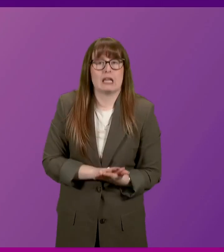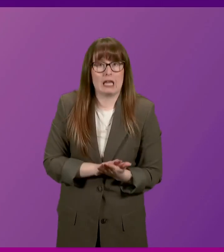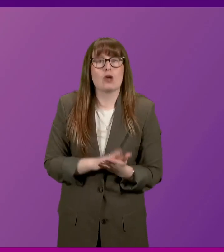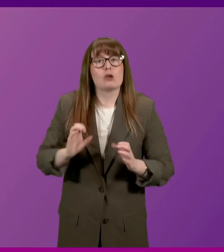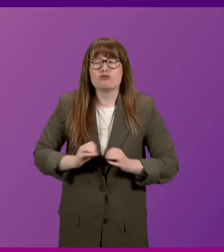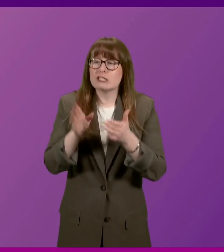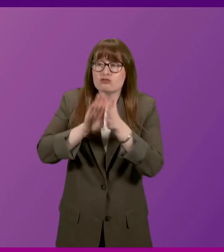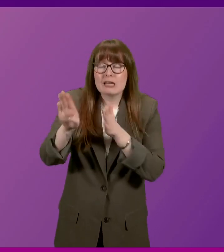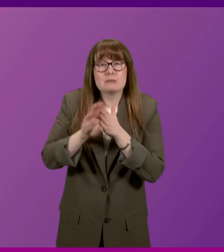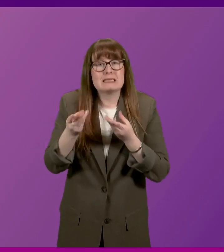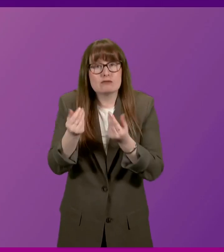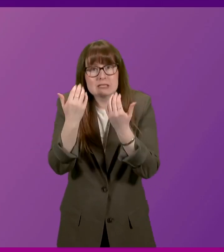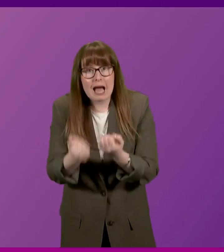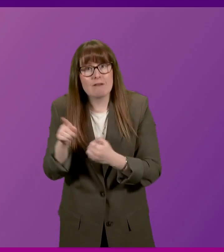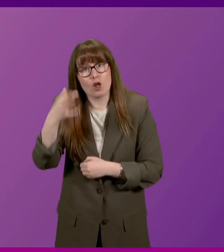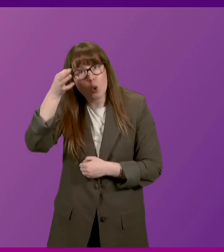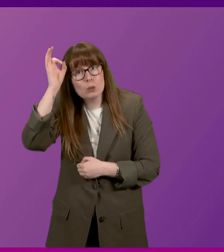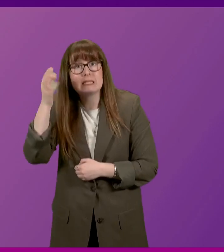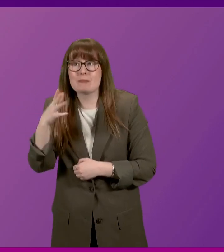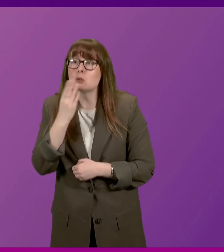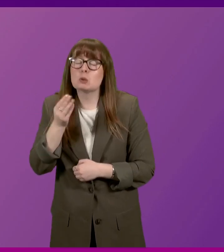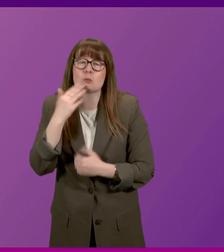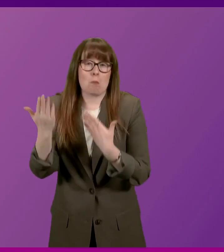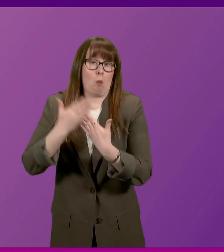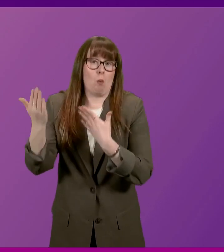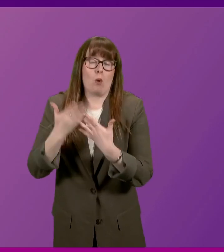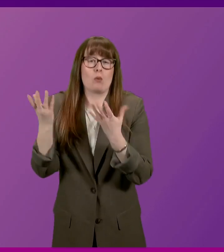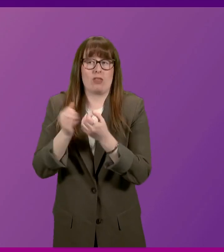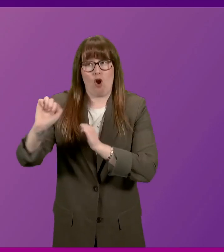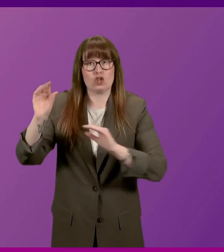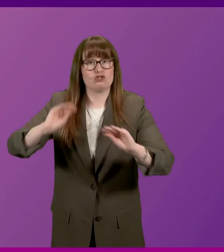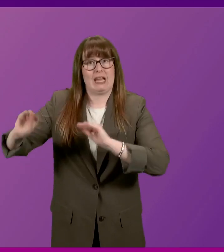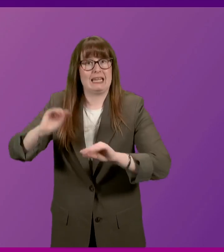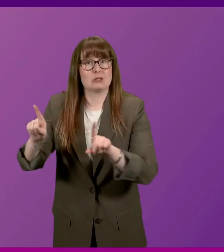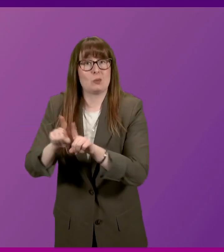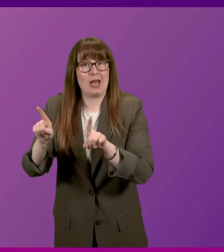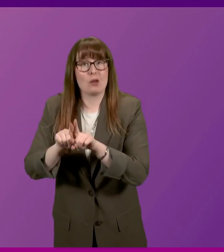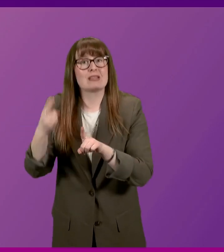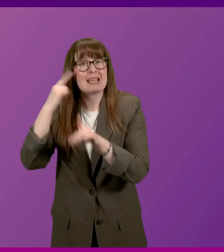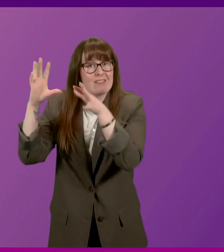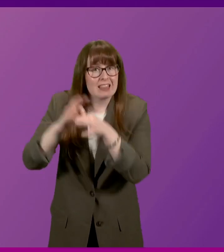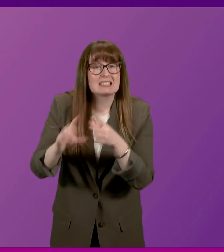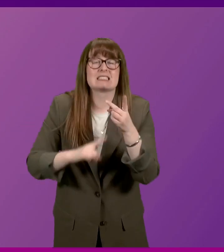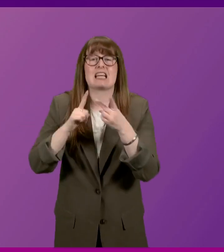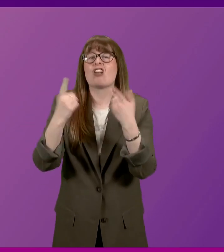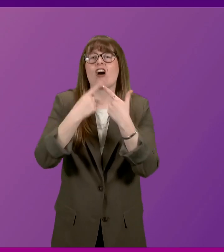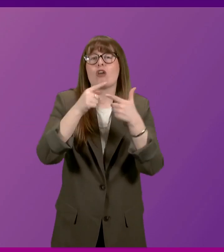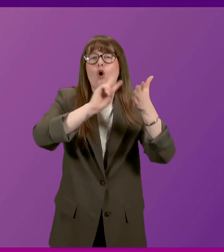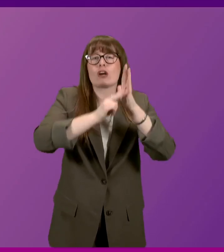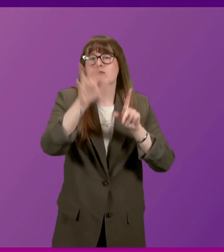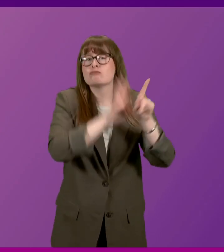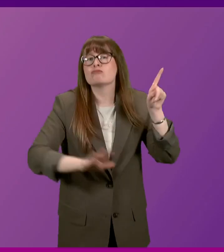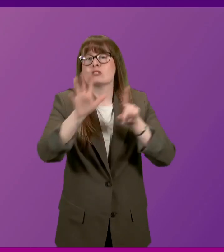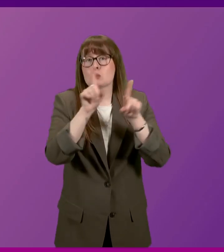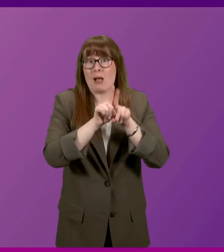training materials, which Lucy has then gone on to use a lot more with the training that she's been doing with DeafLinks and with other organisations. A lot of